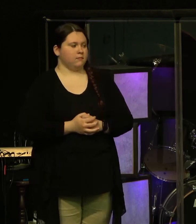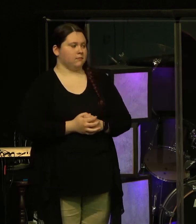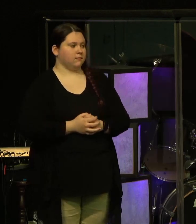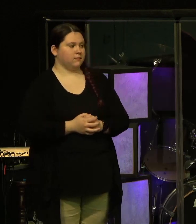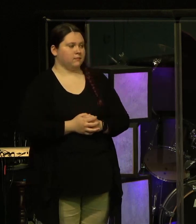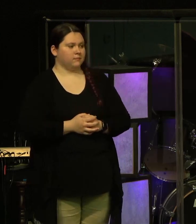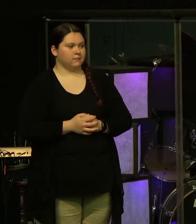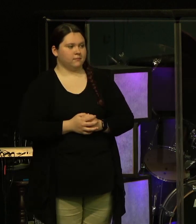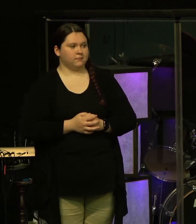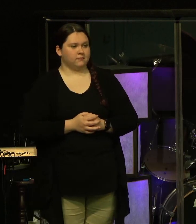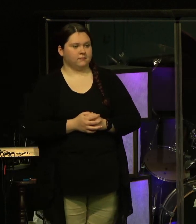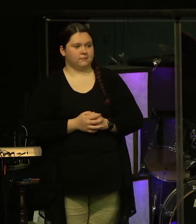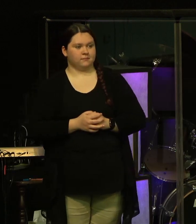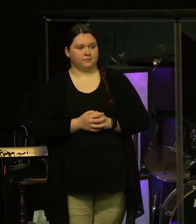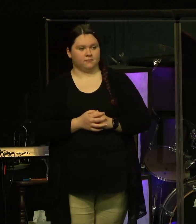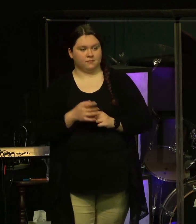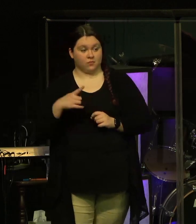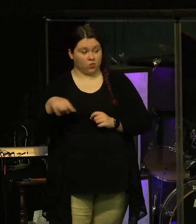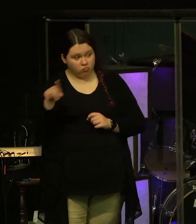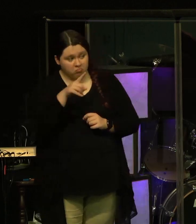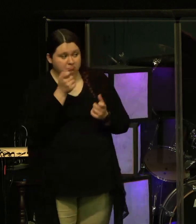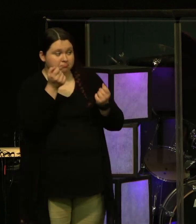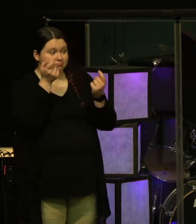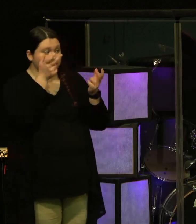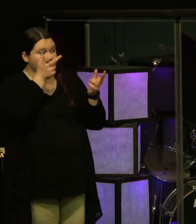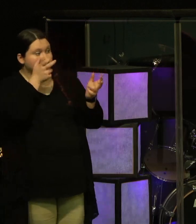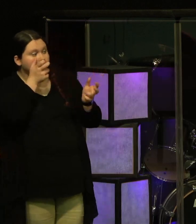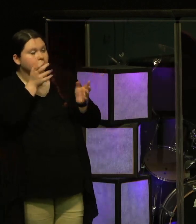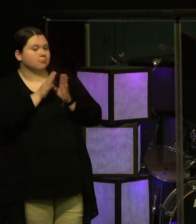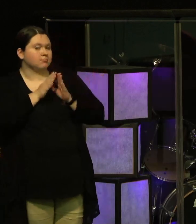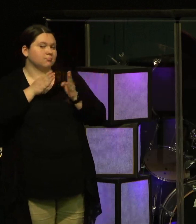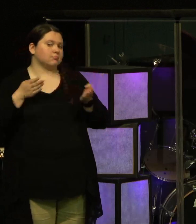Oh, are you receiving this?